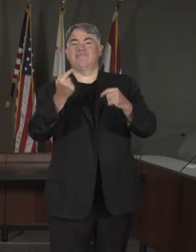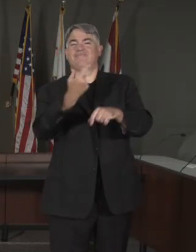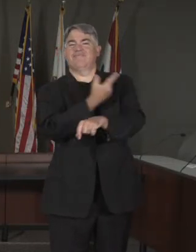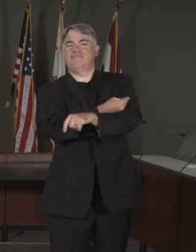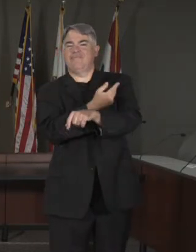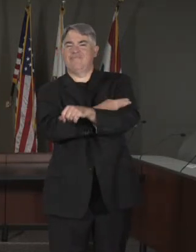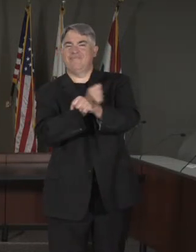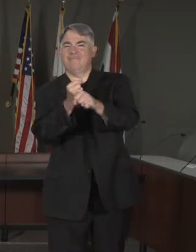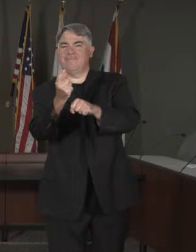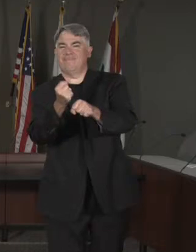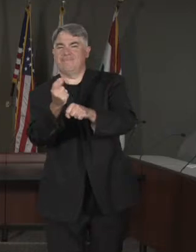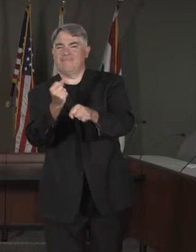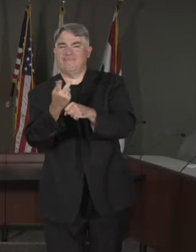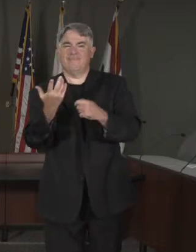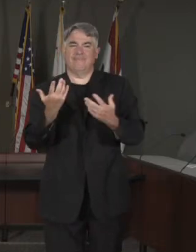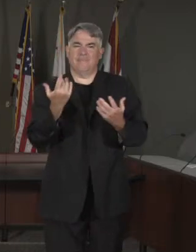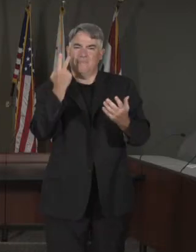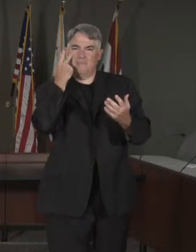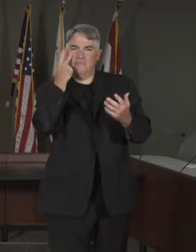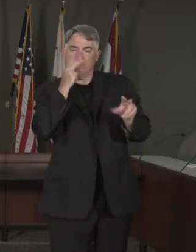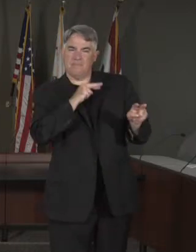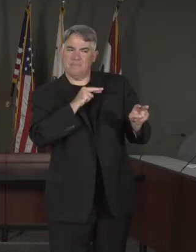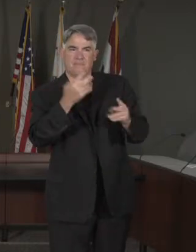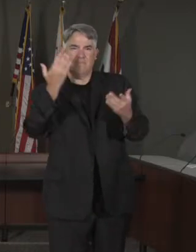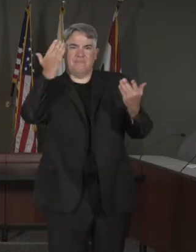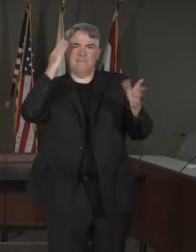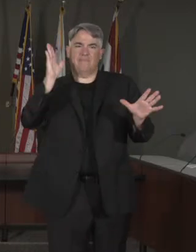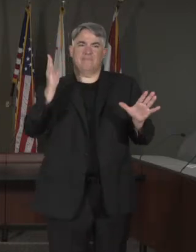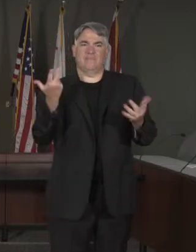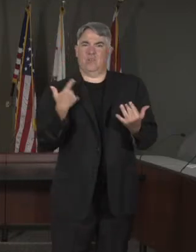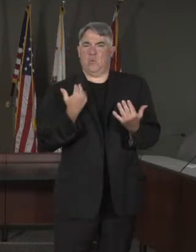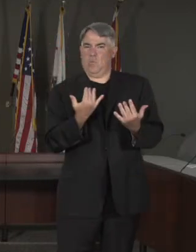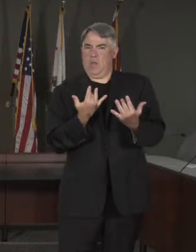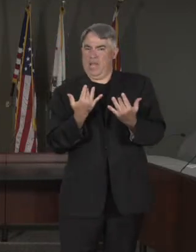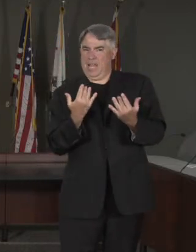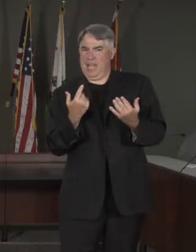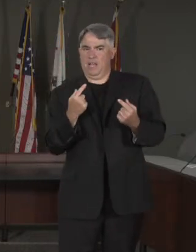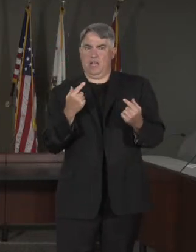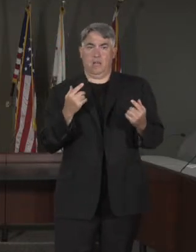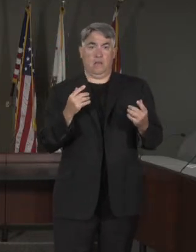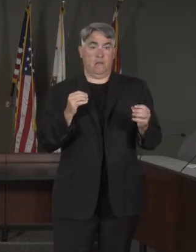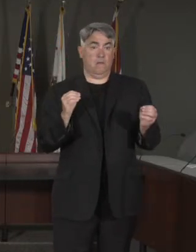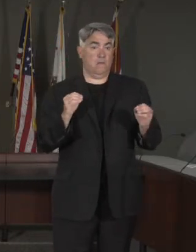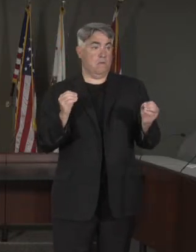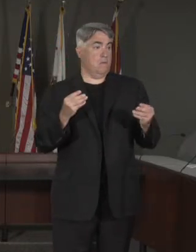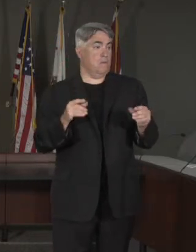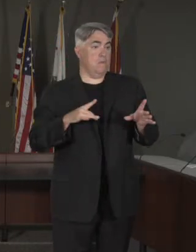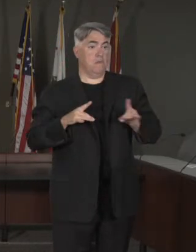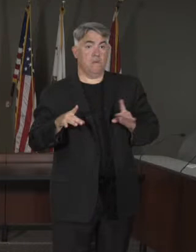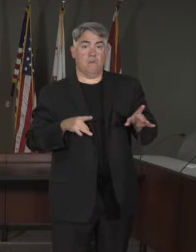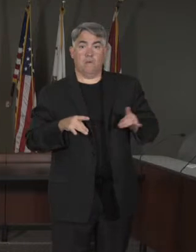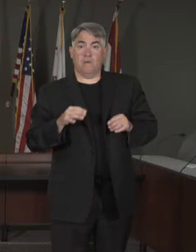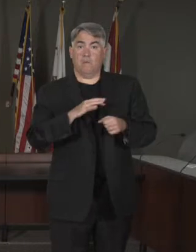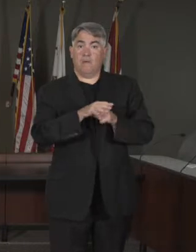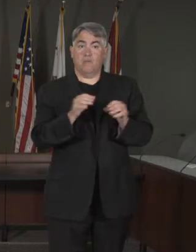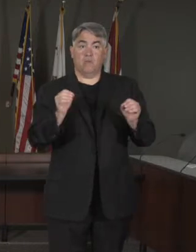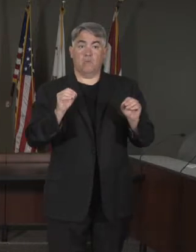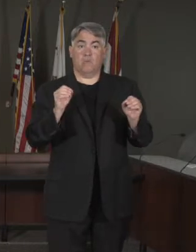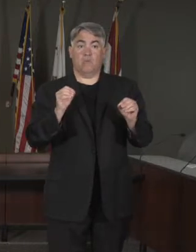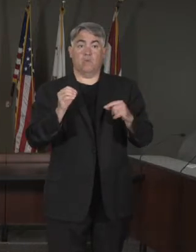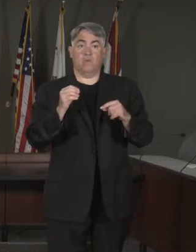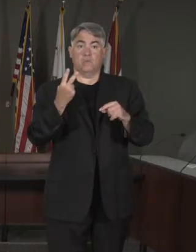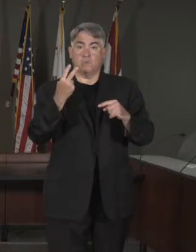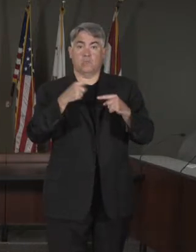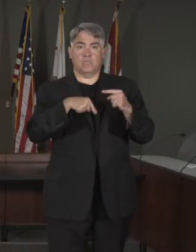to get to a point where we have no cases for at least 2 incubation periods.